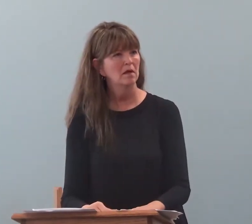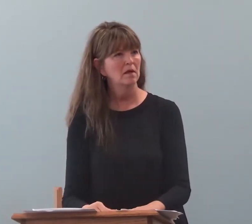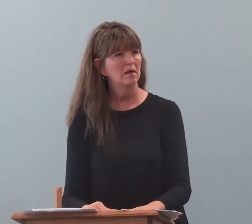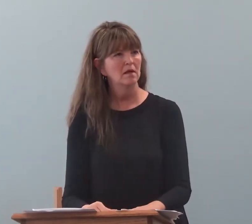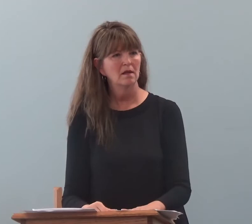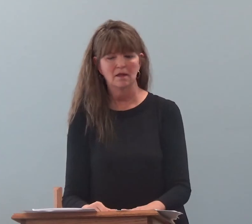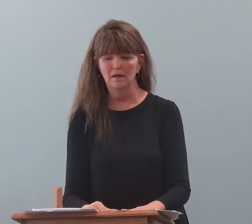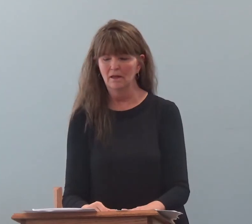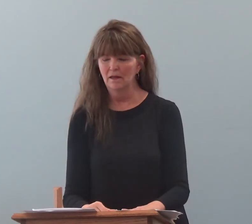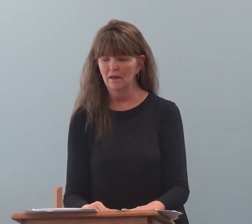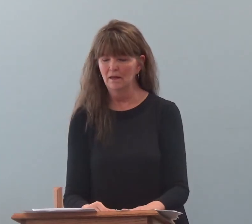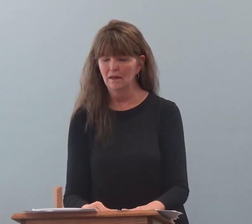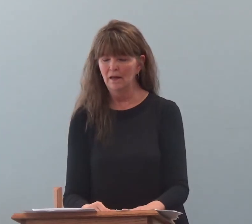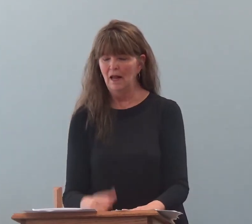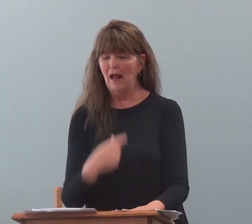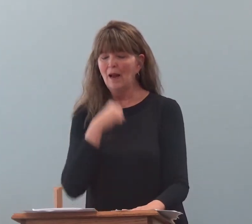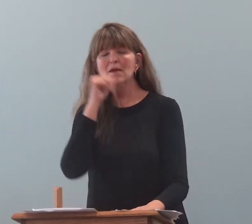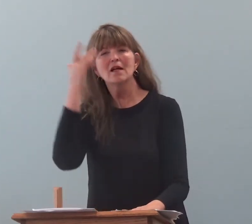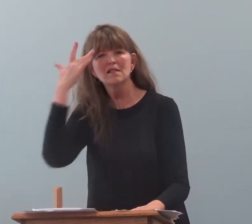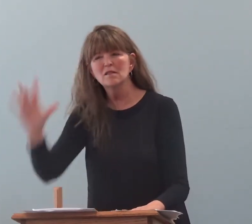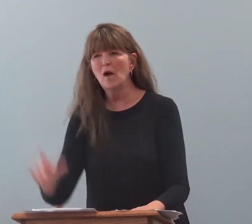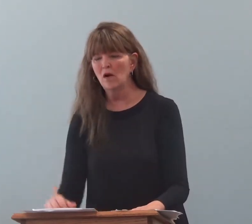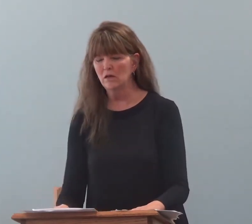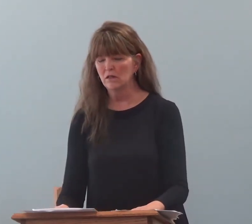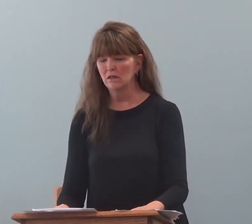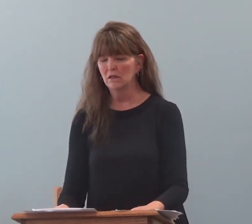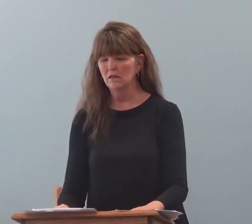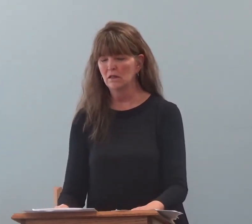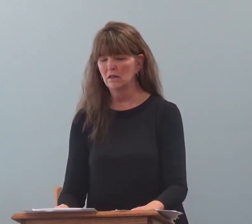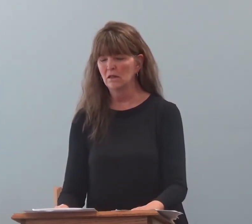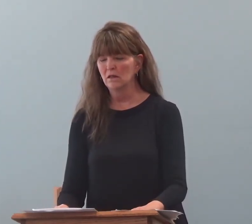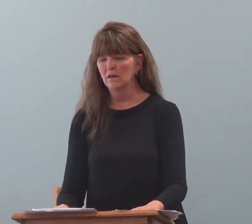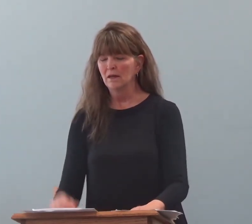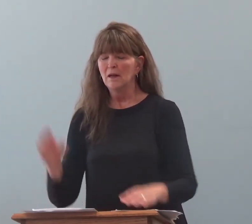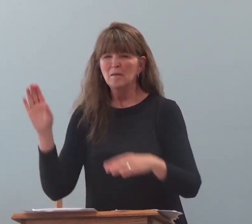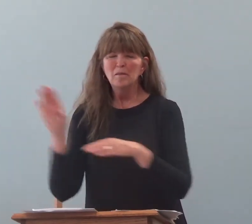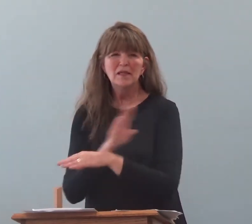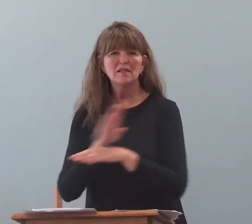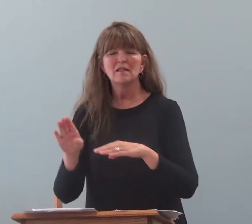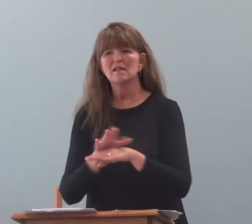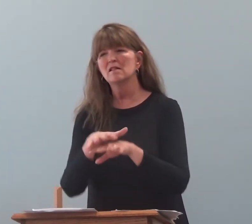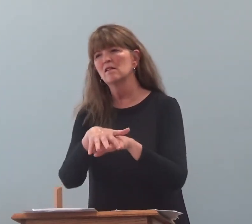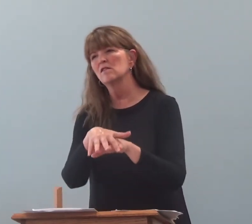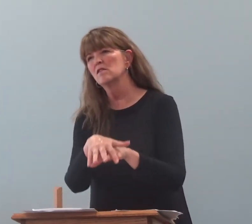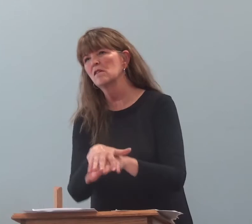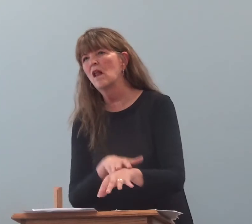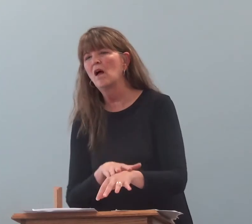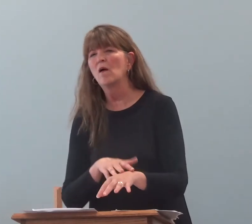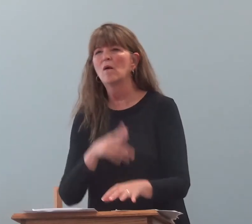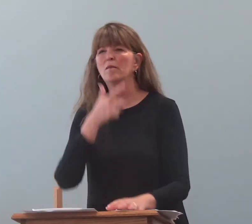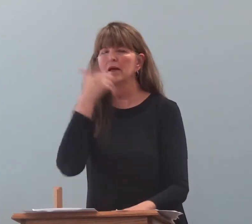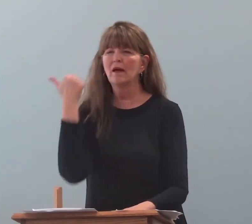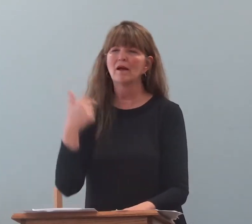You know, we don't want to be saying things like, I'm so dumb, I am so not smart, my business